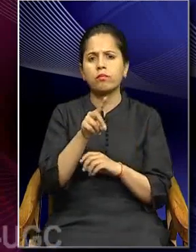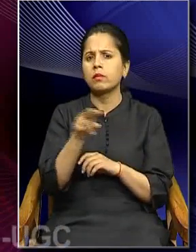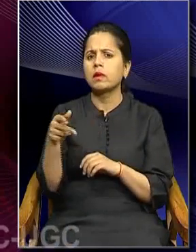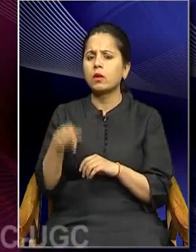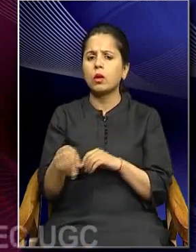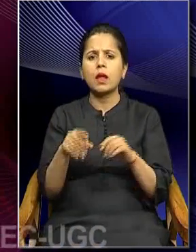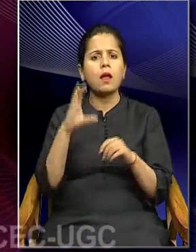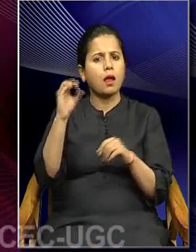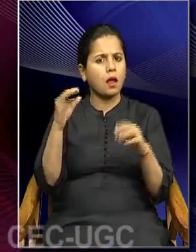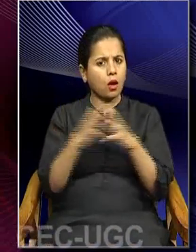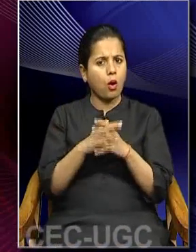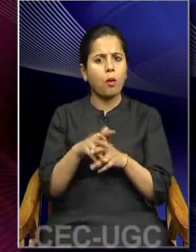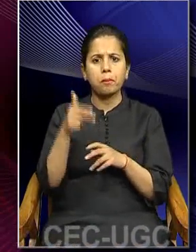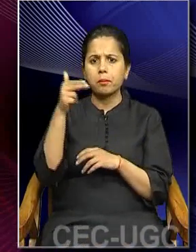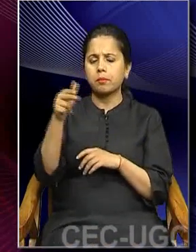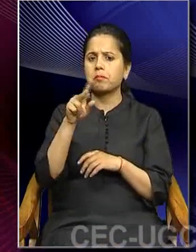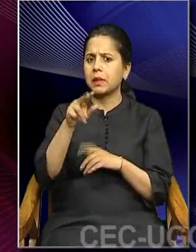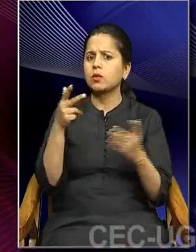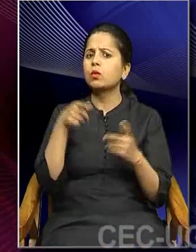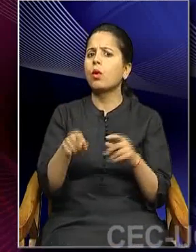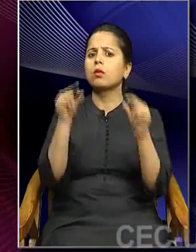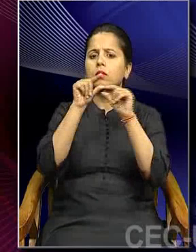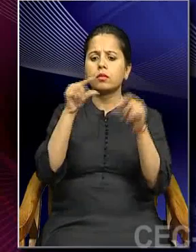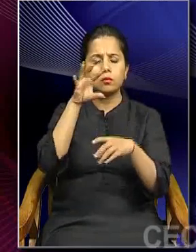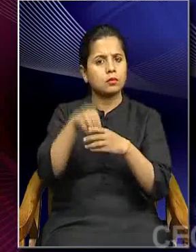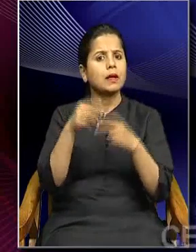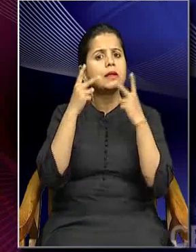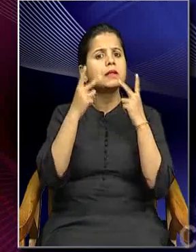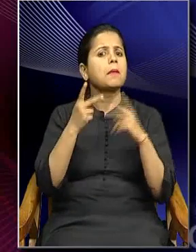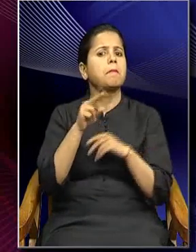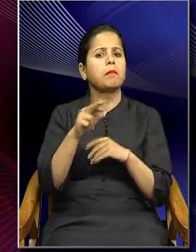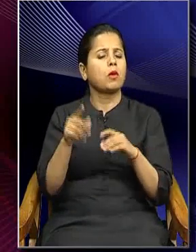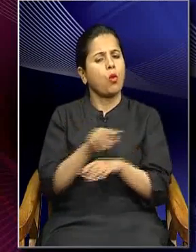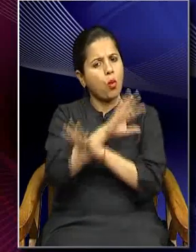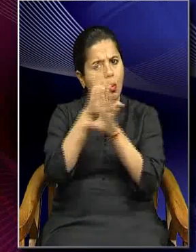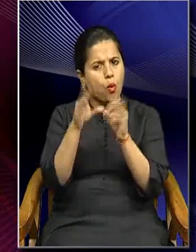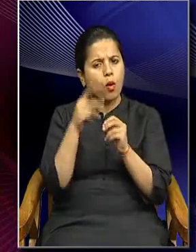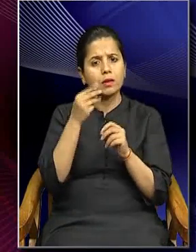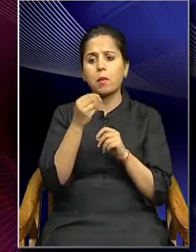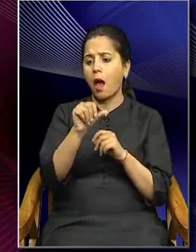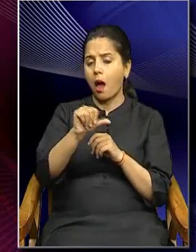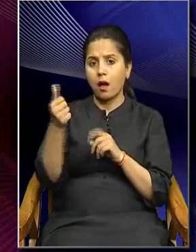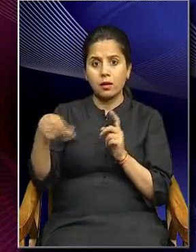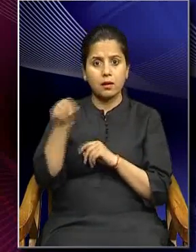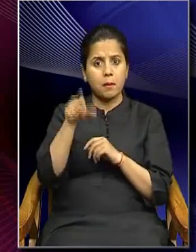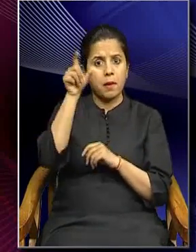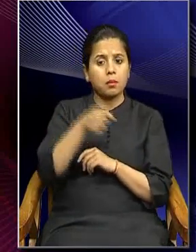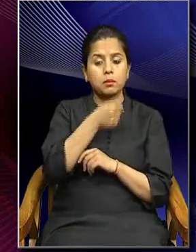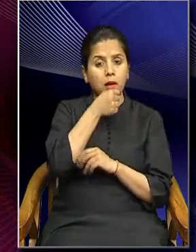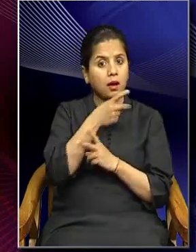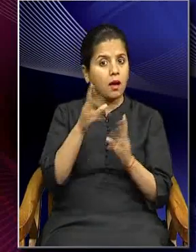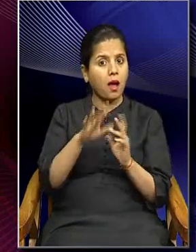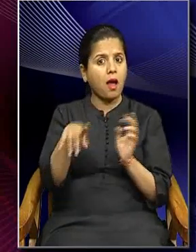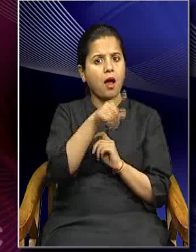term cow designates in this sentence is all the other things which the speaker does